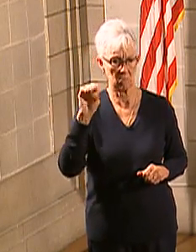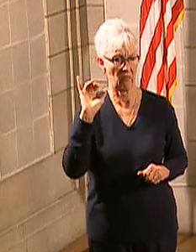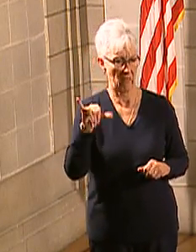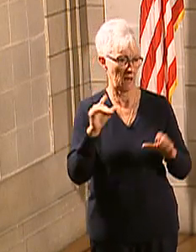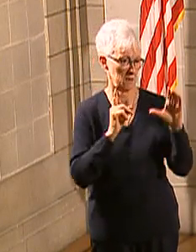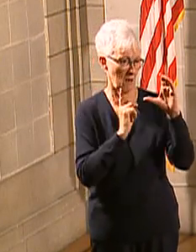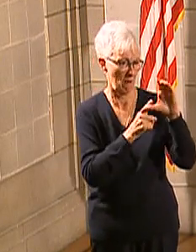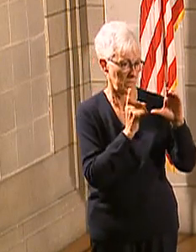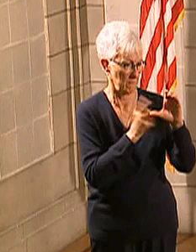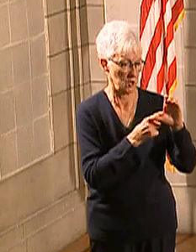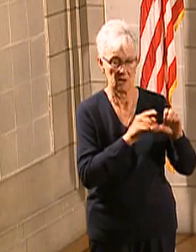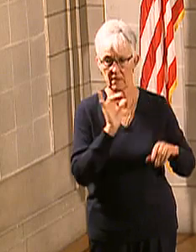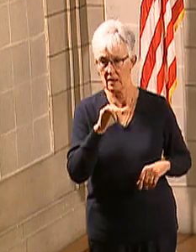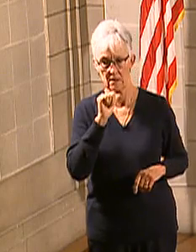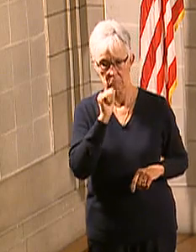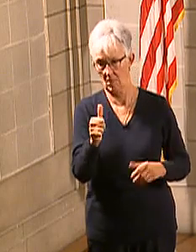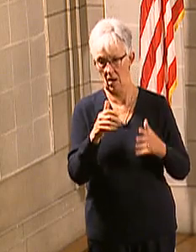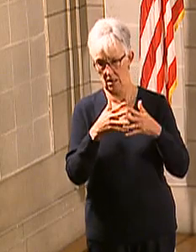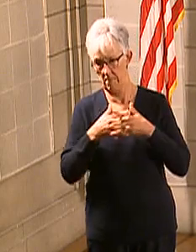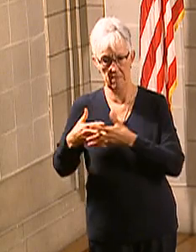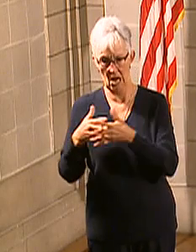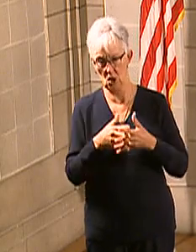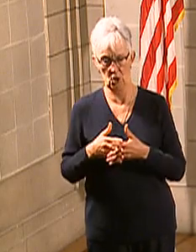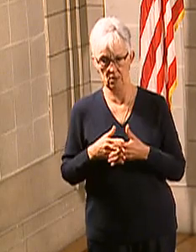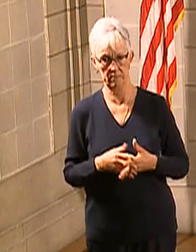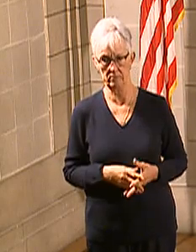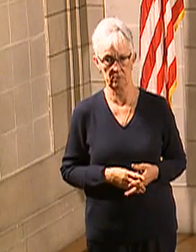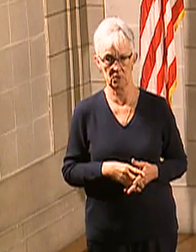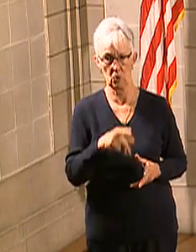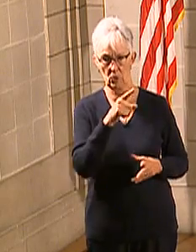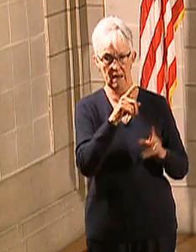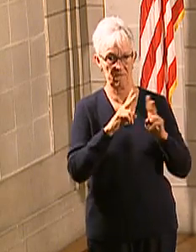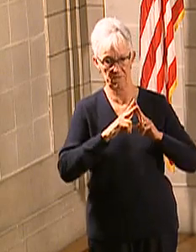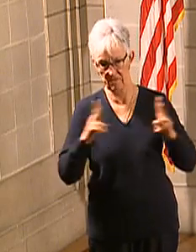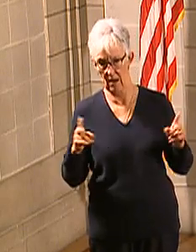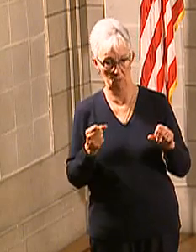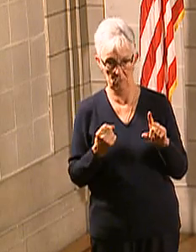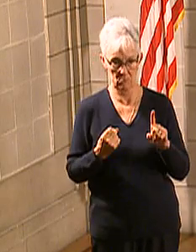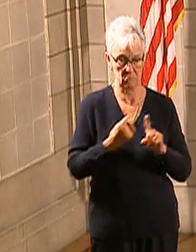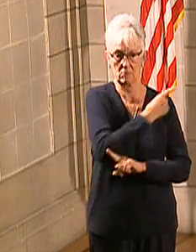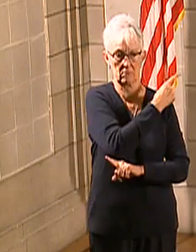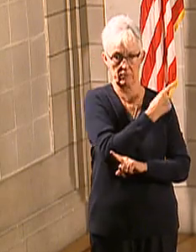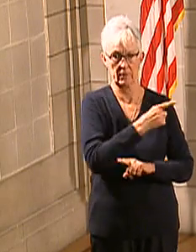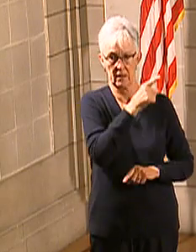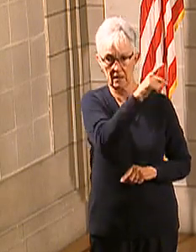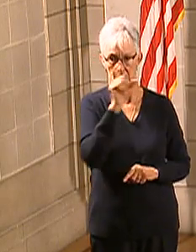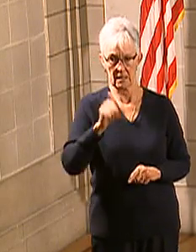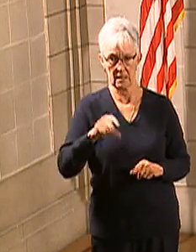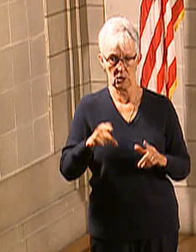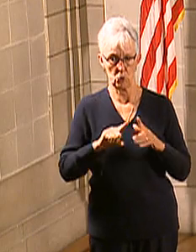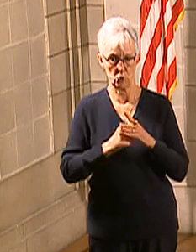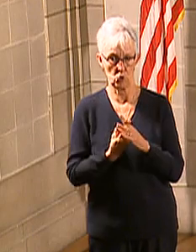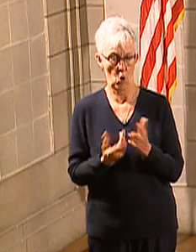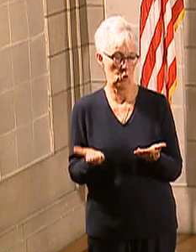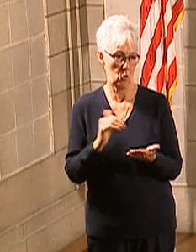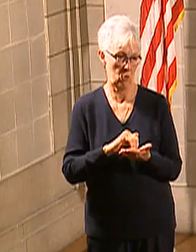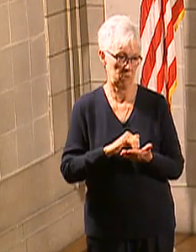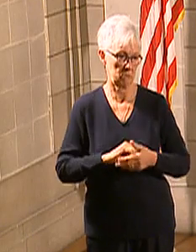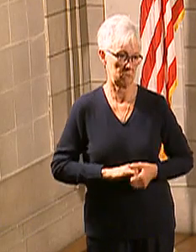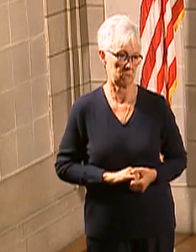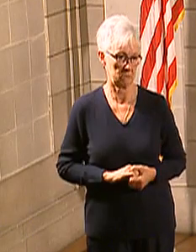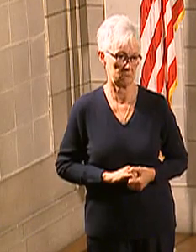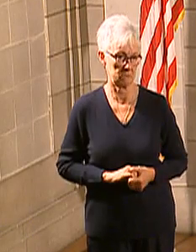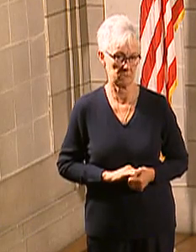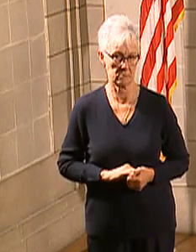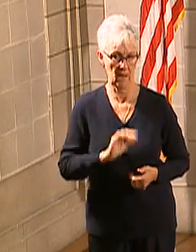America. So this thing is completely off base, and they need to just start all over.